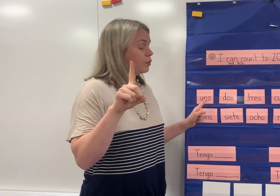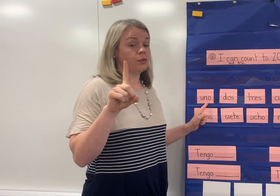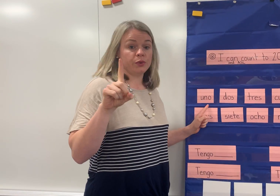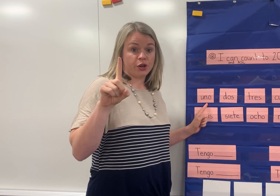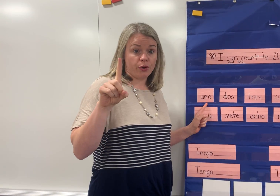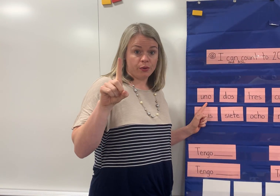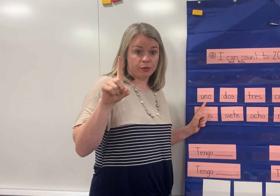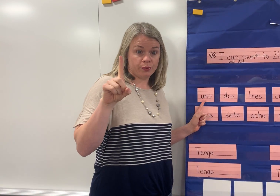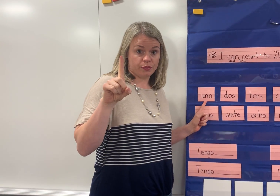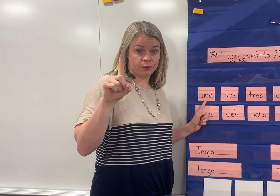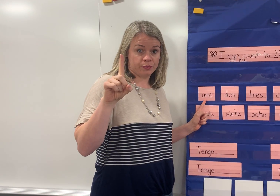1,